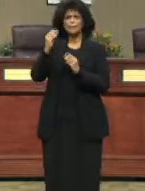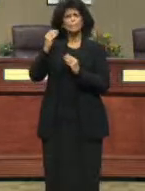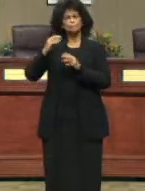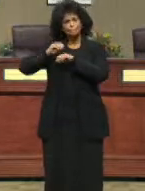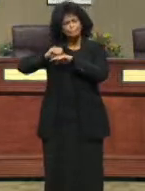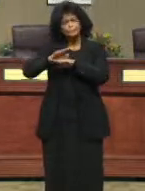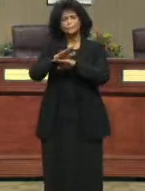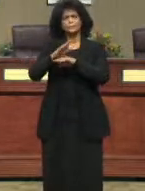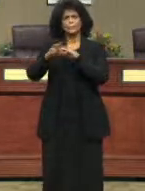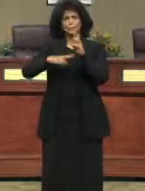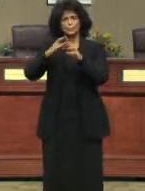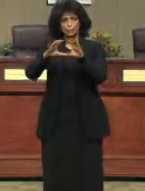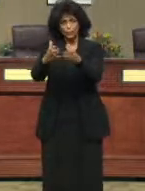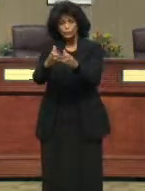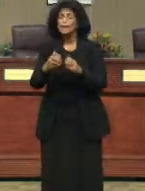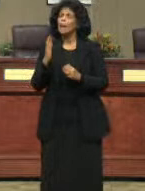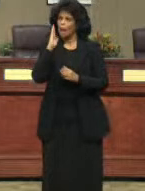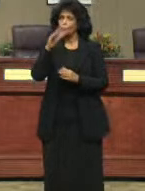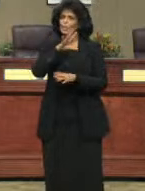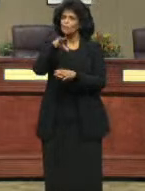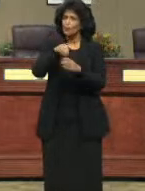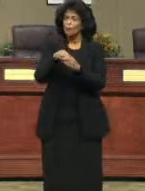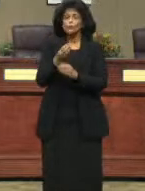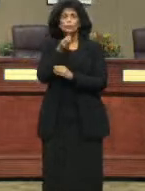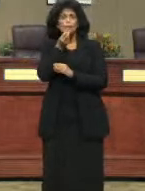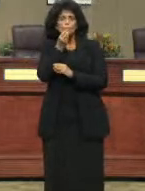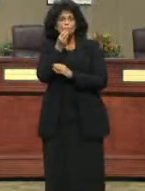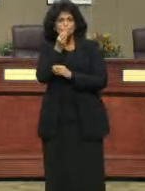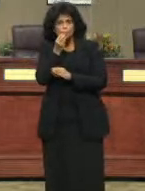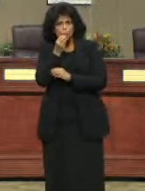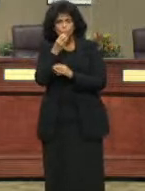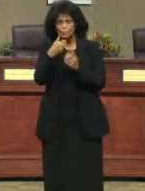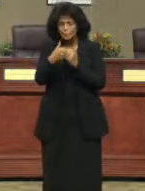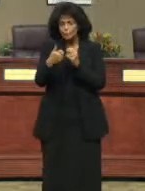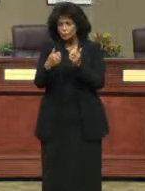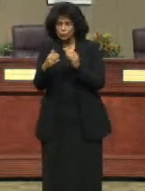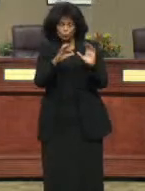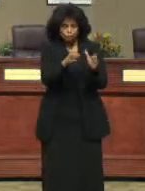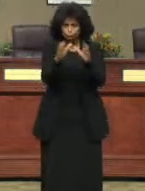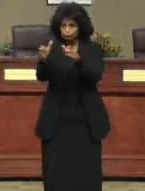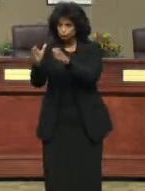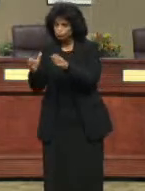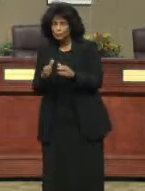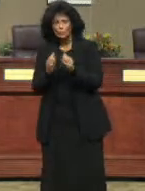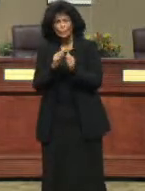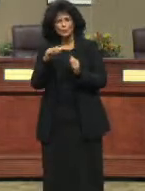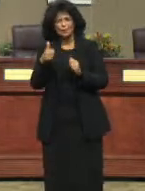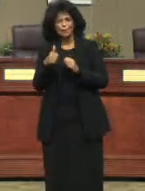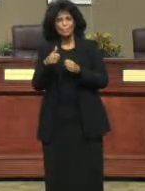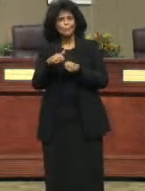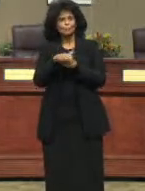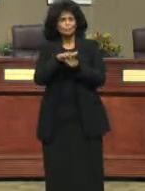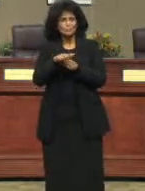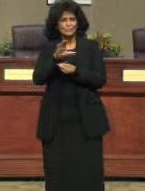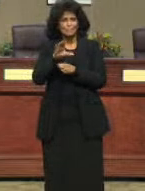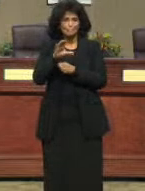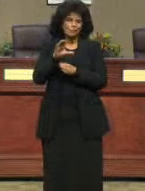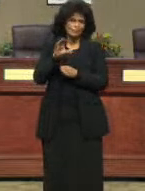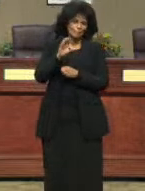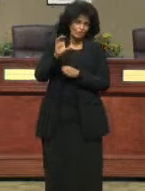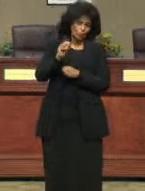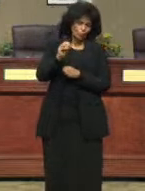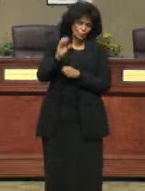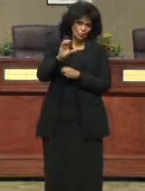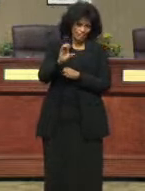sorting volunteer event with other Orange County staff and the MLK initiative